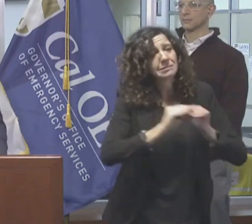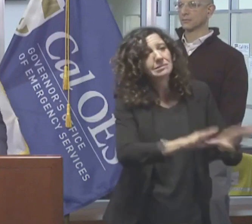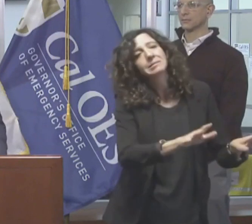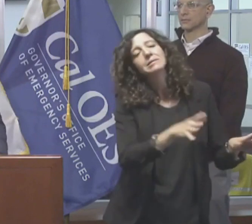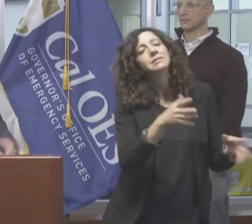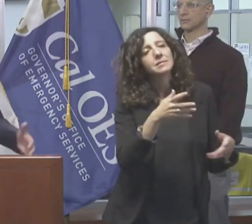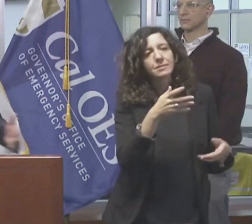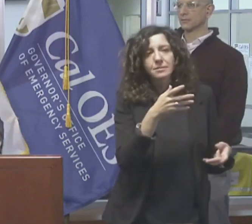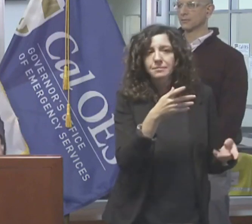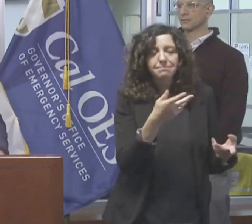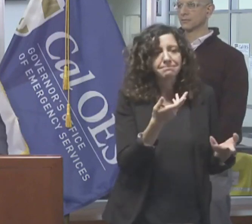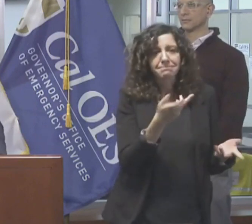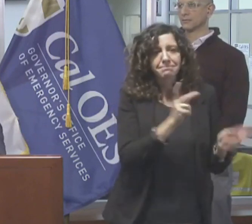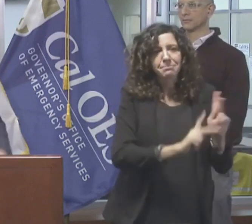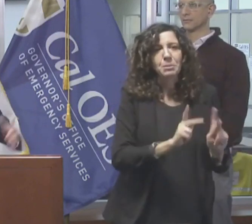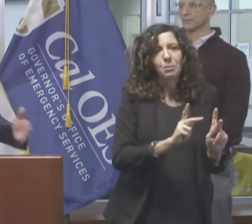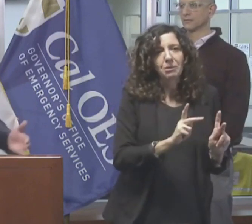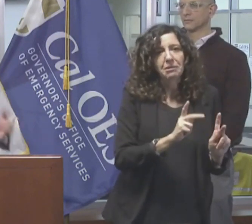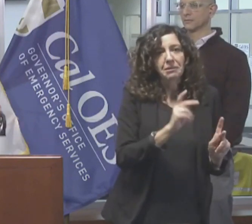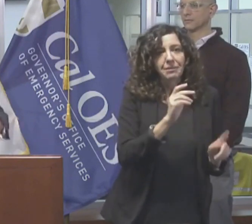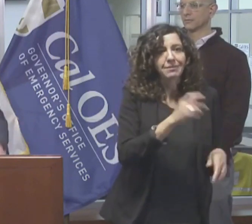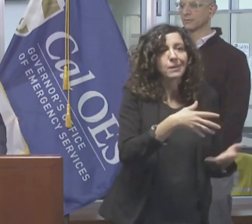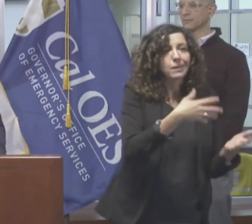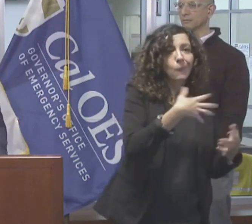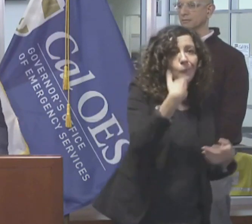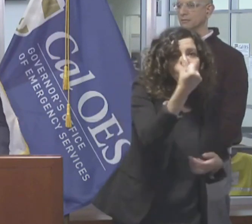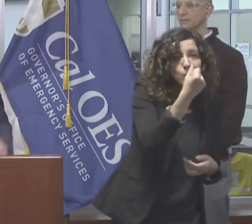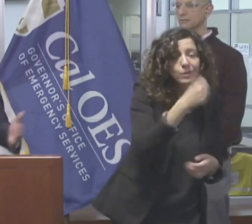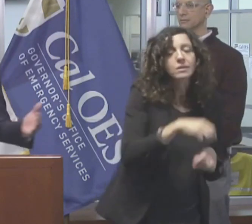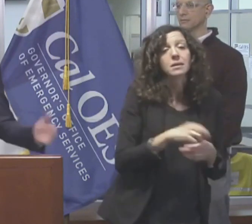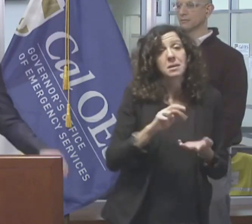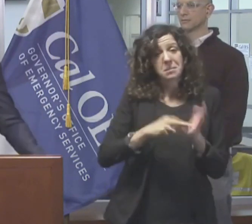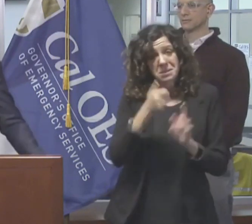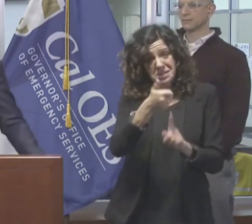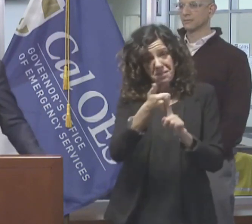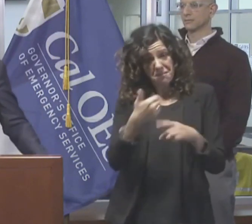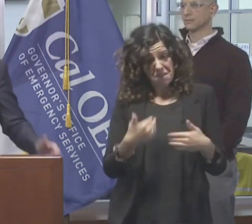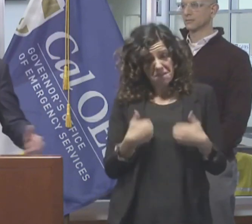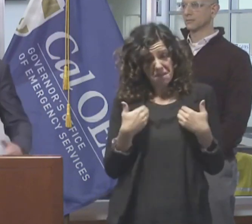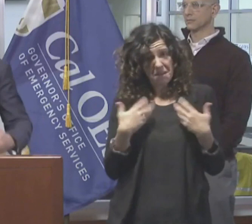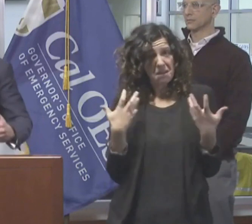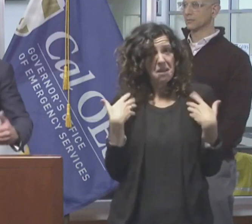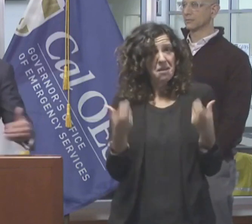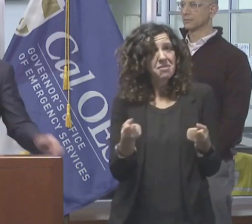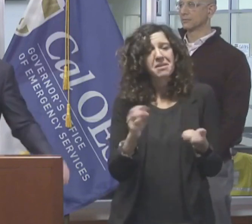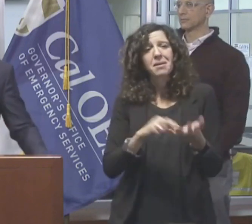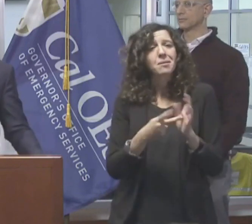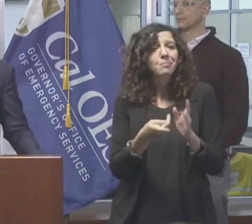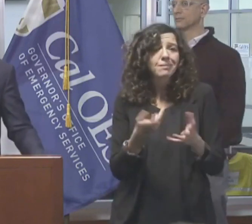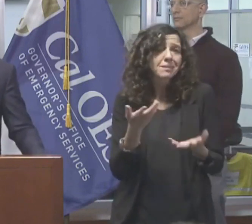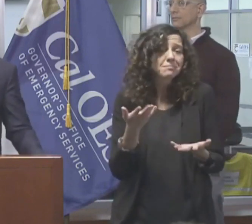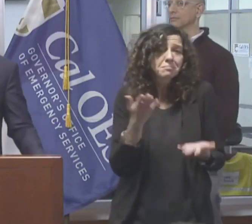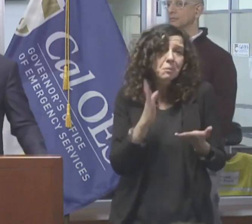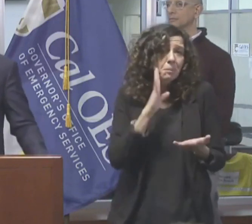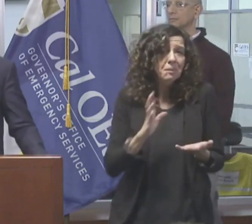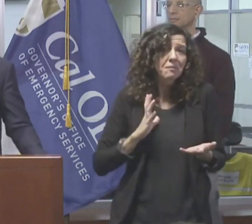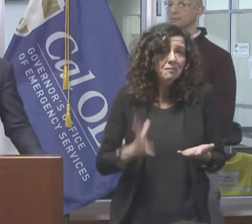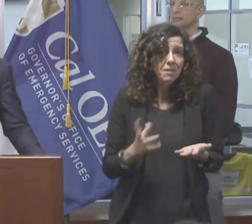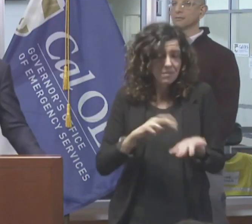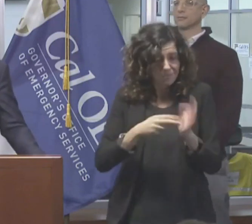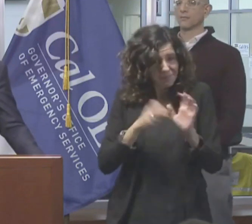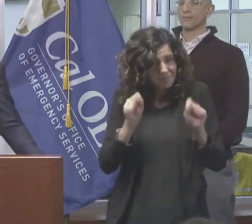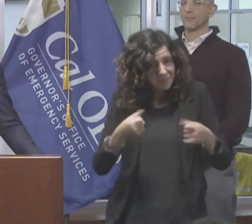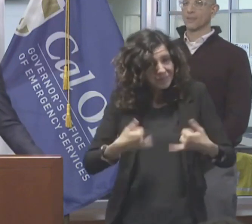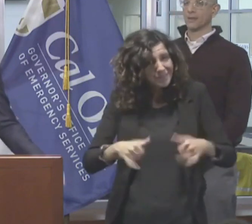that. Young and healthy, you will work through this quite well, that we still can be productive. And to the extent we